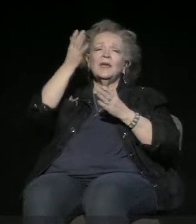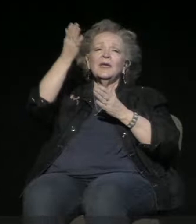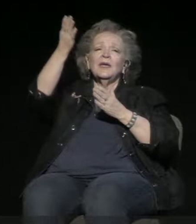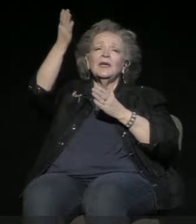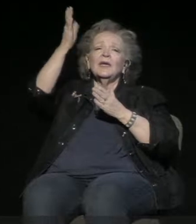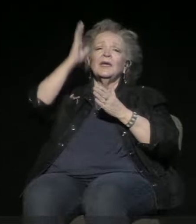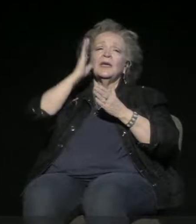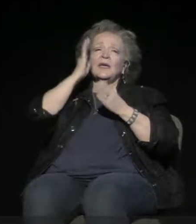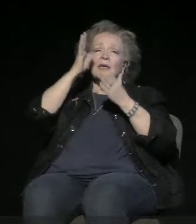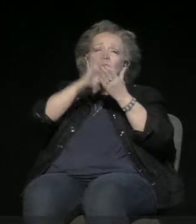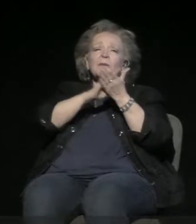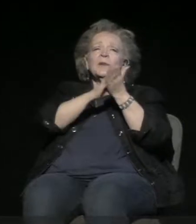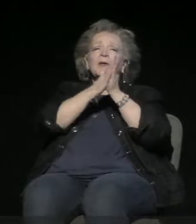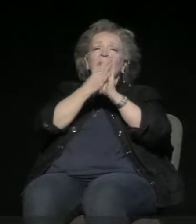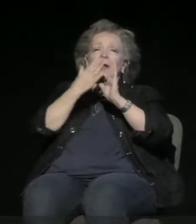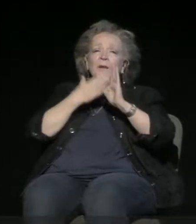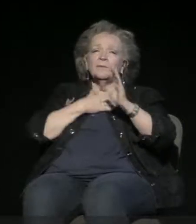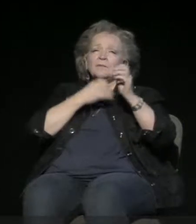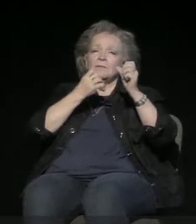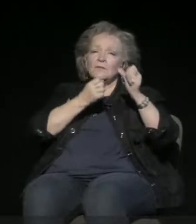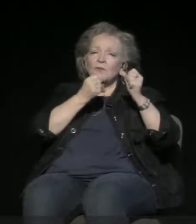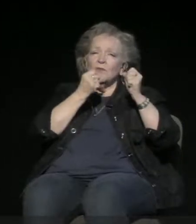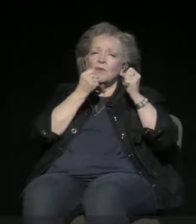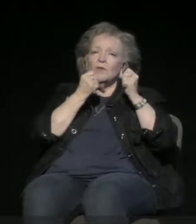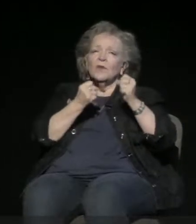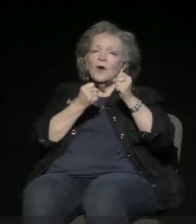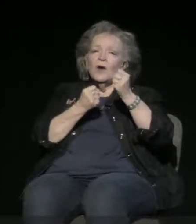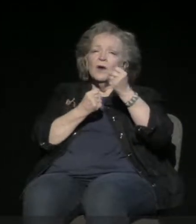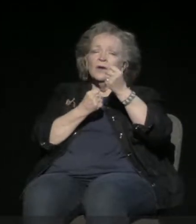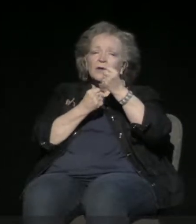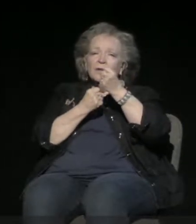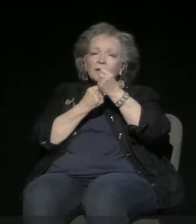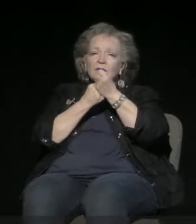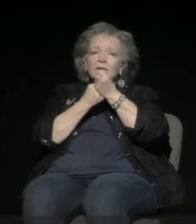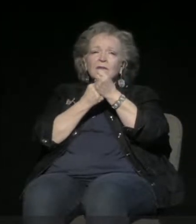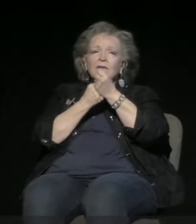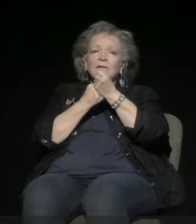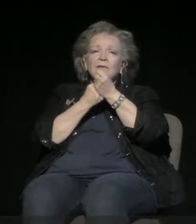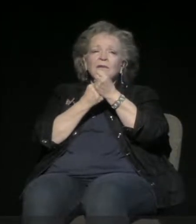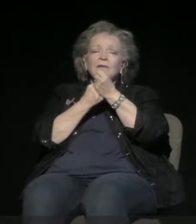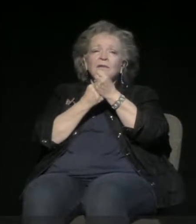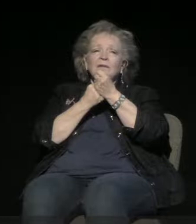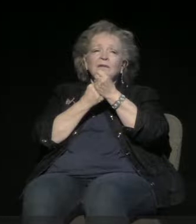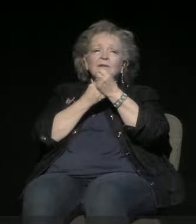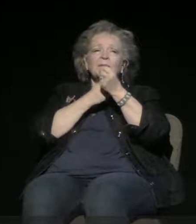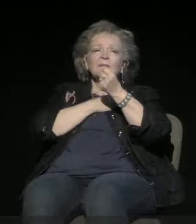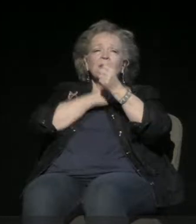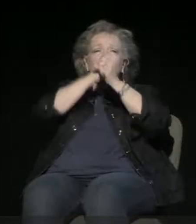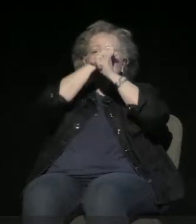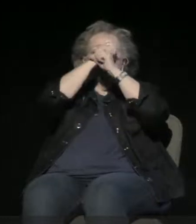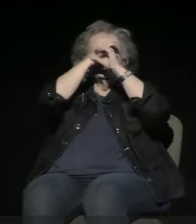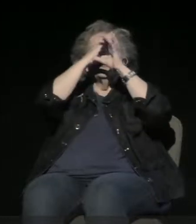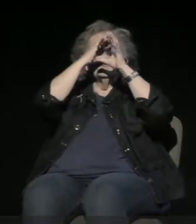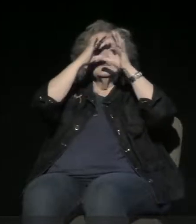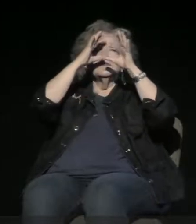He will be my rock. My